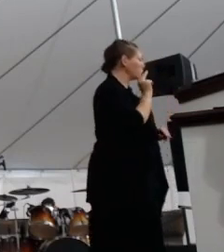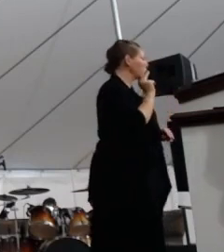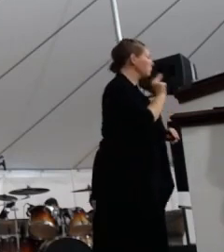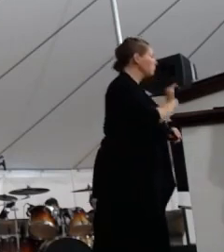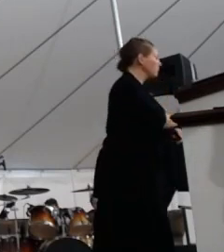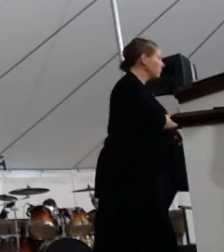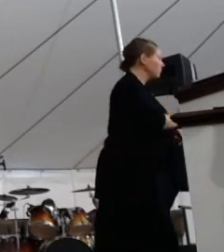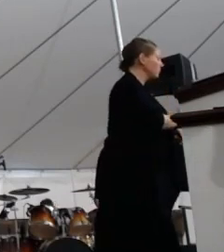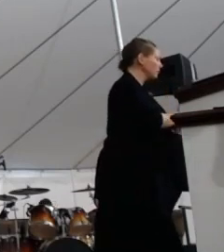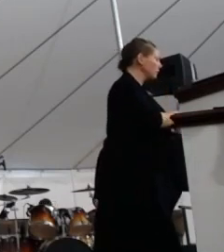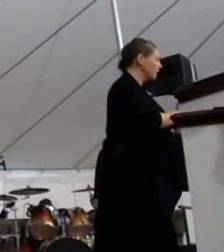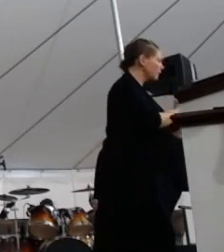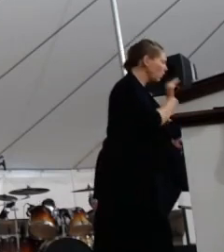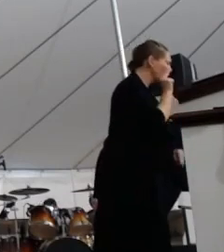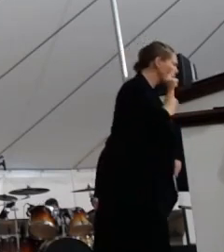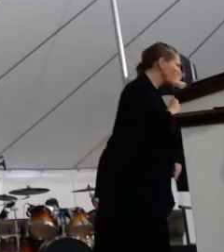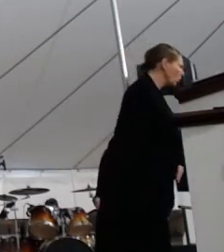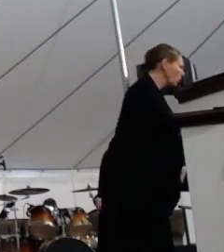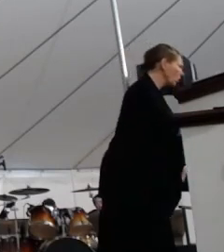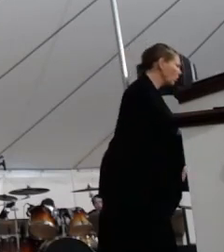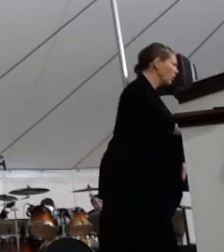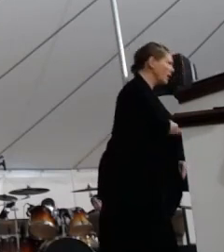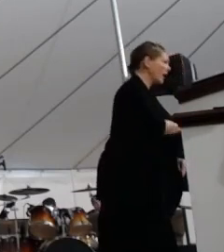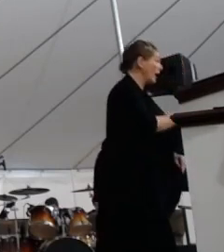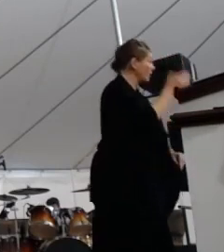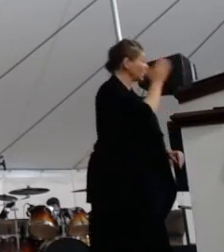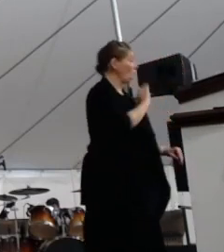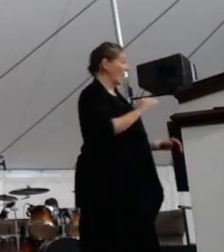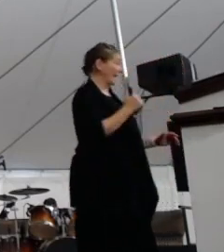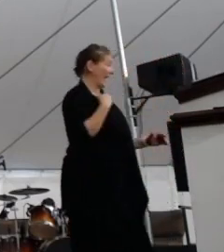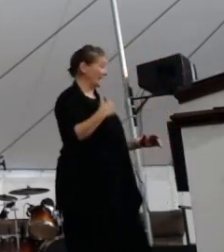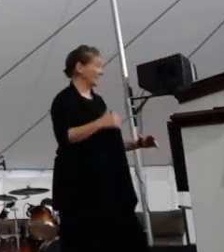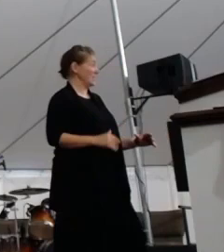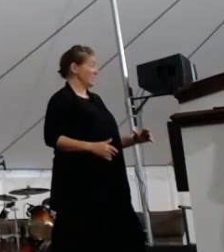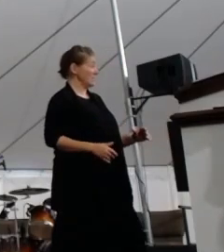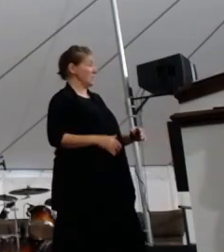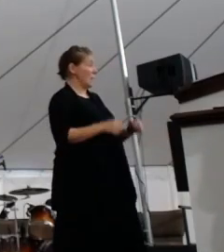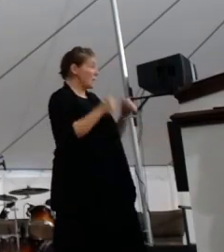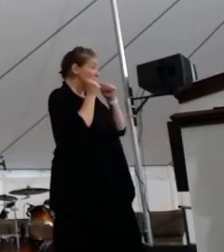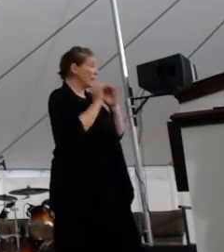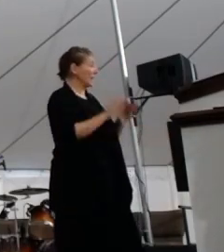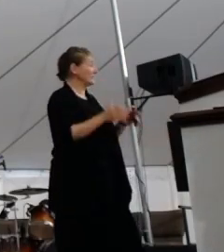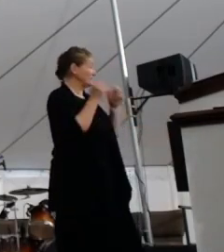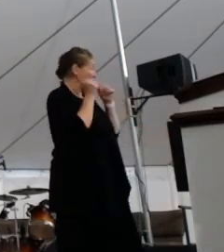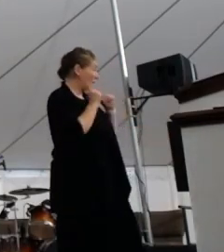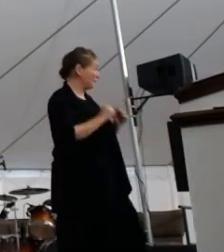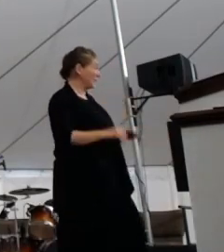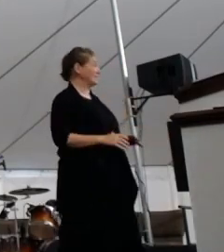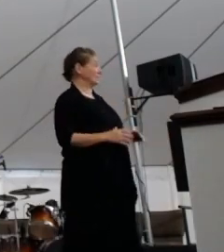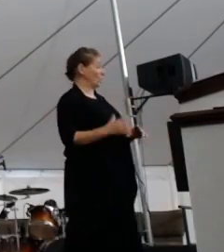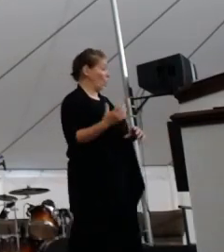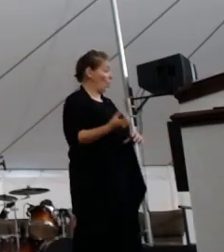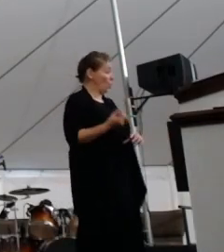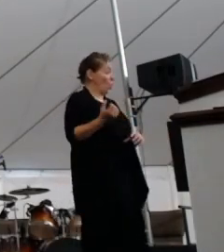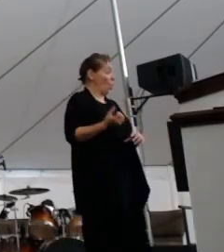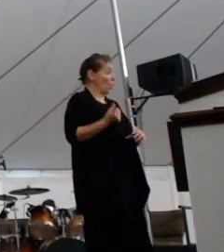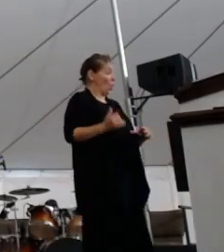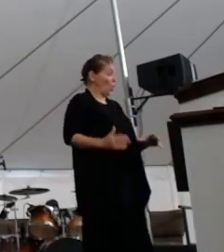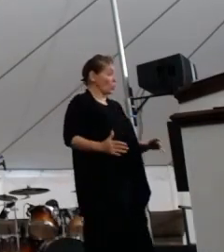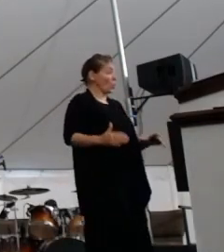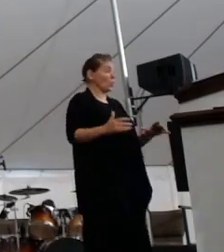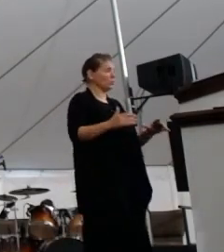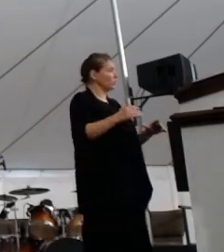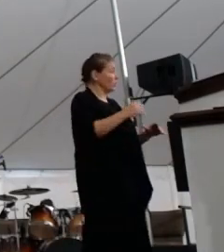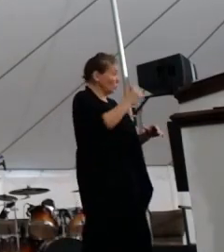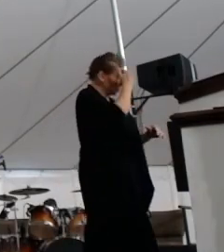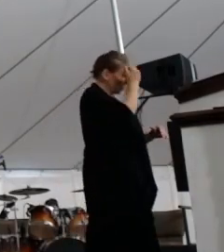a barrel full. It's been building up for the last 60 days. There's conferences that had to cancel. There's camp meetings and youth